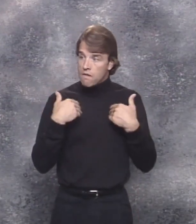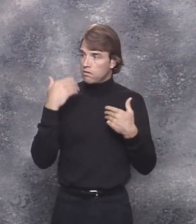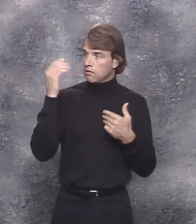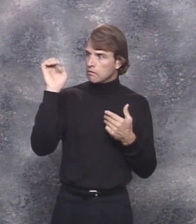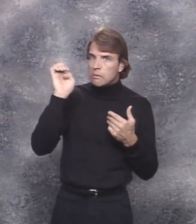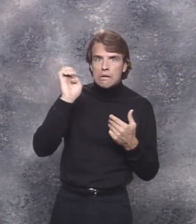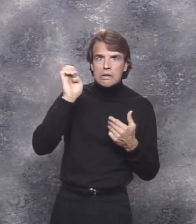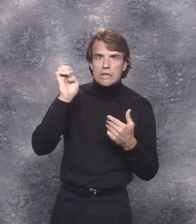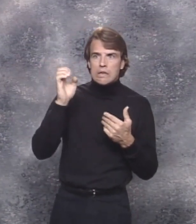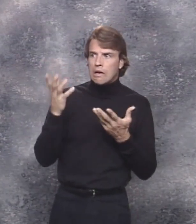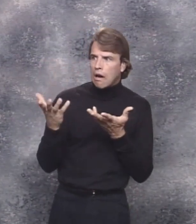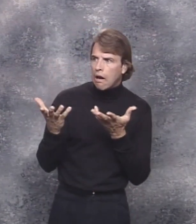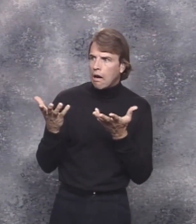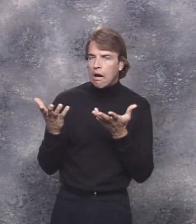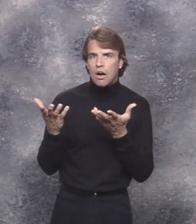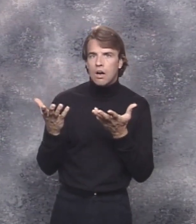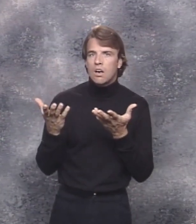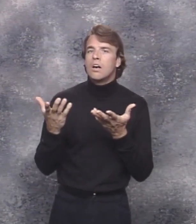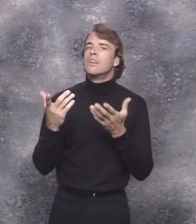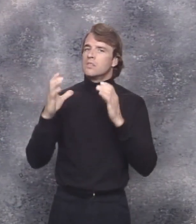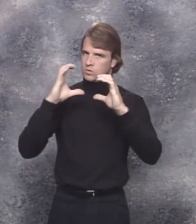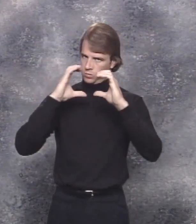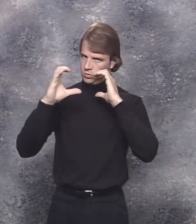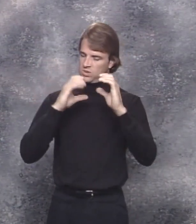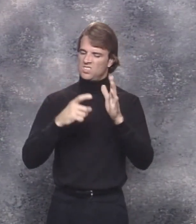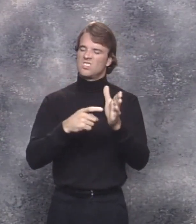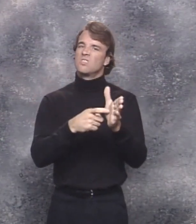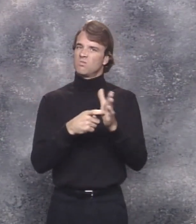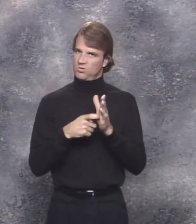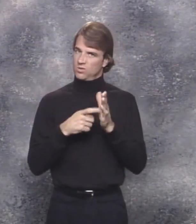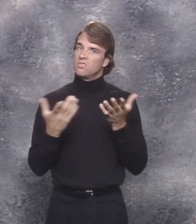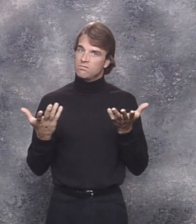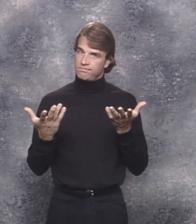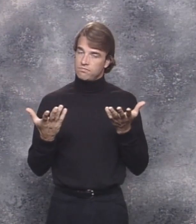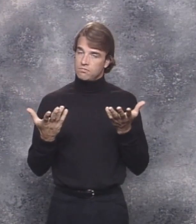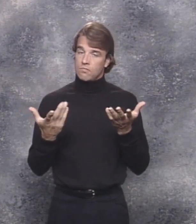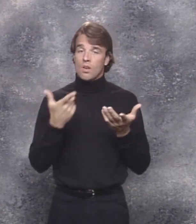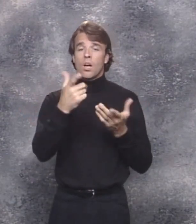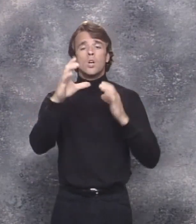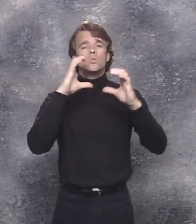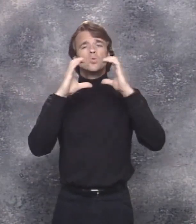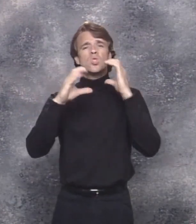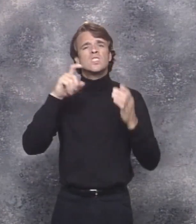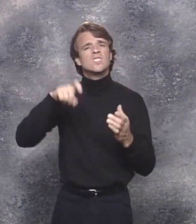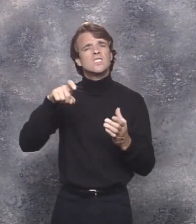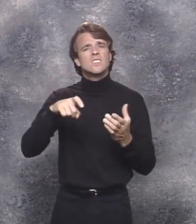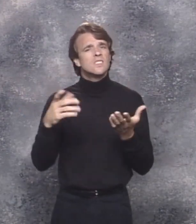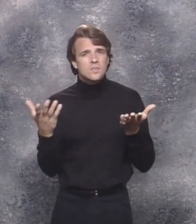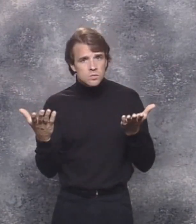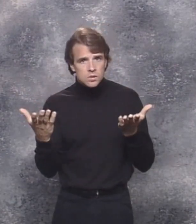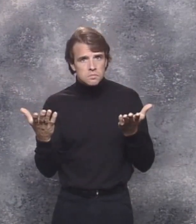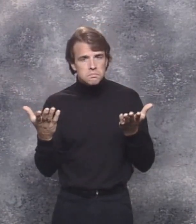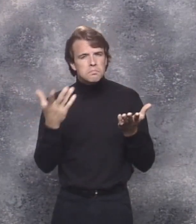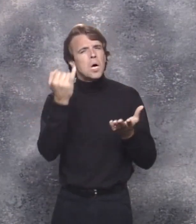Now, when an emergency occurs, communication is required. It is imperative.